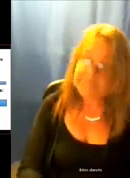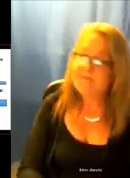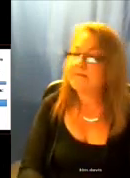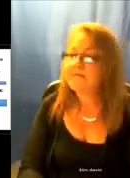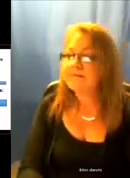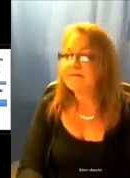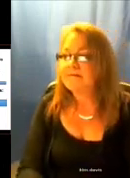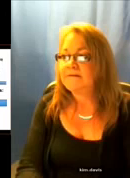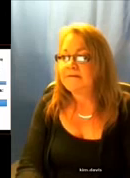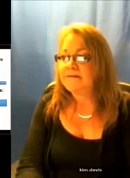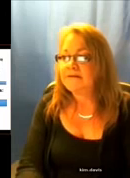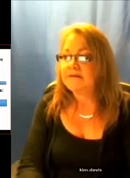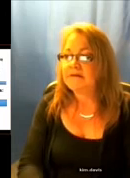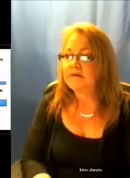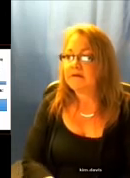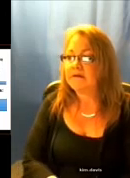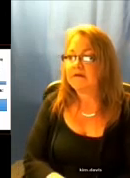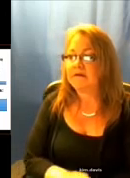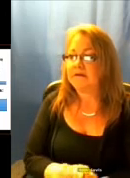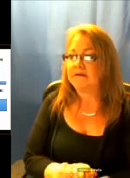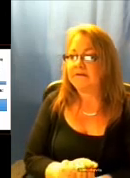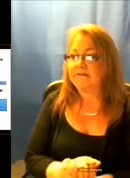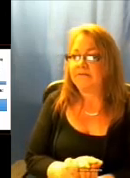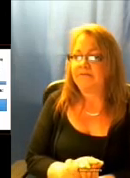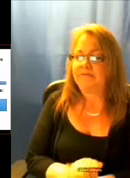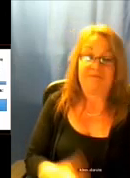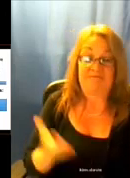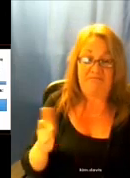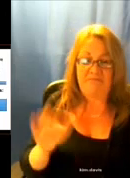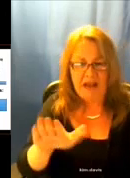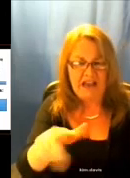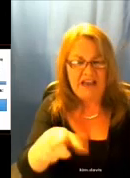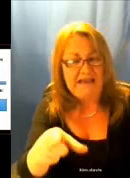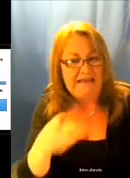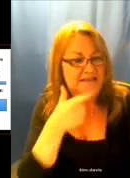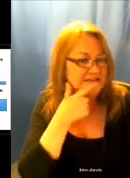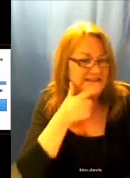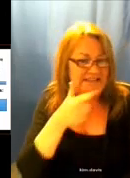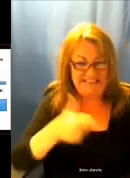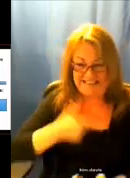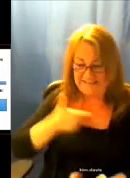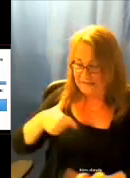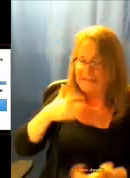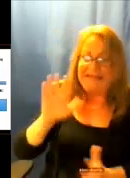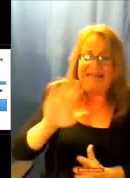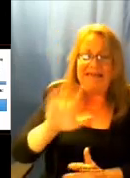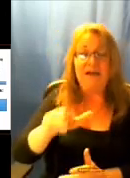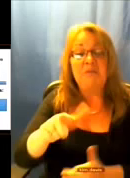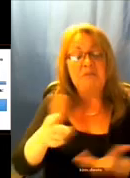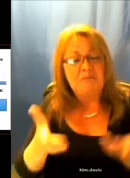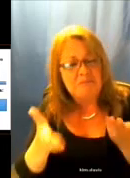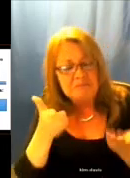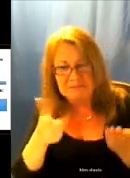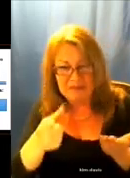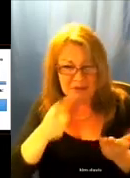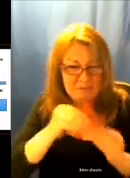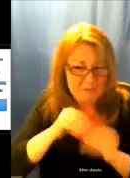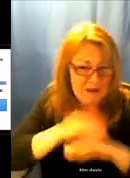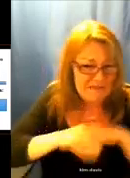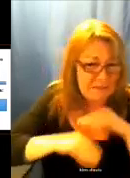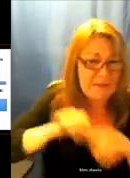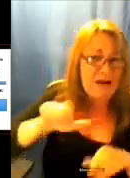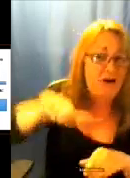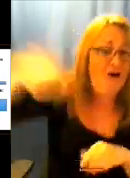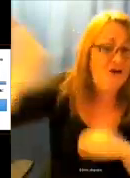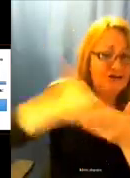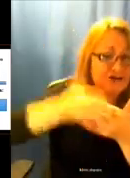The point is that you have to prove it was a discrimination. They may say, "Oh,